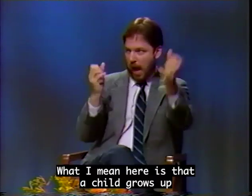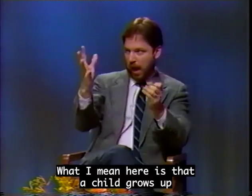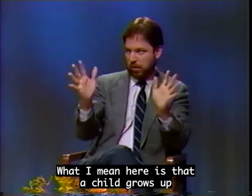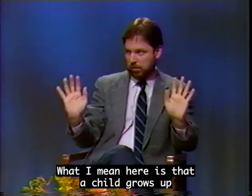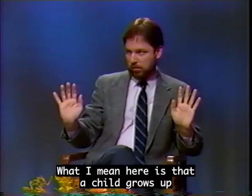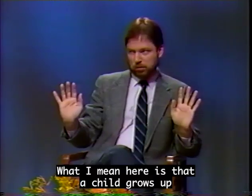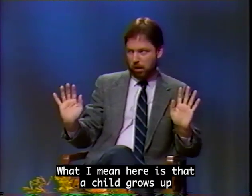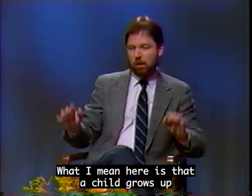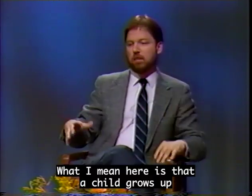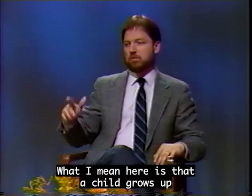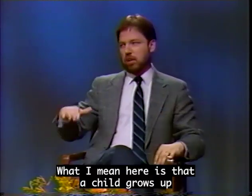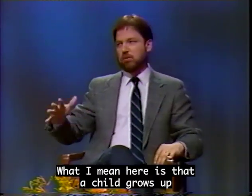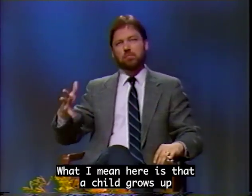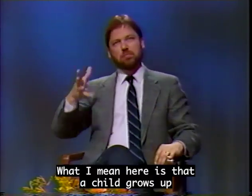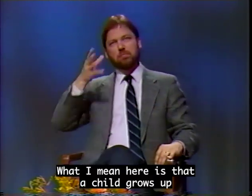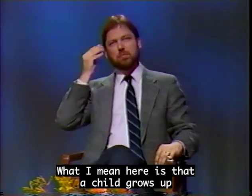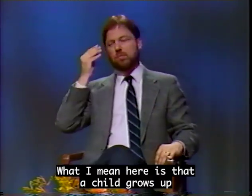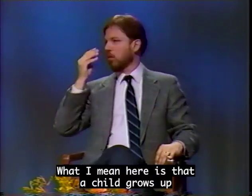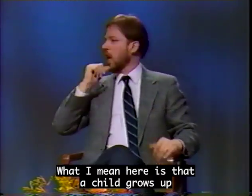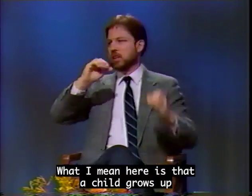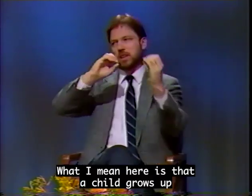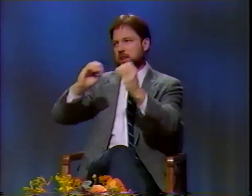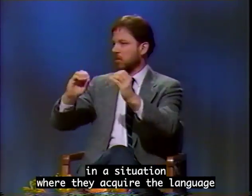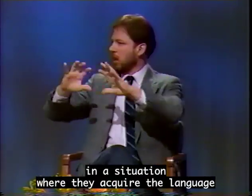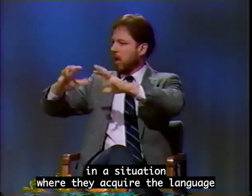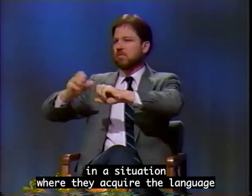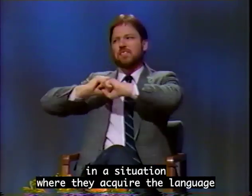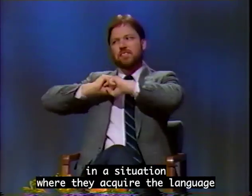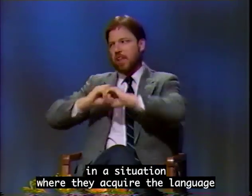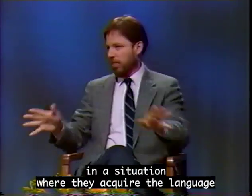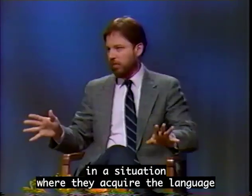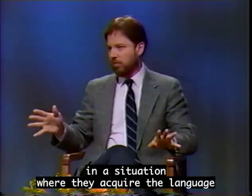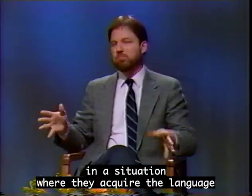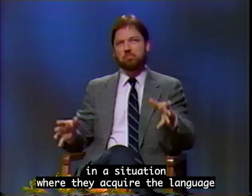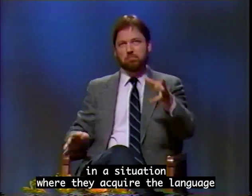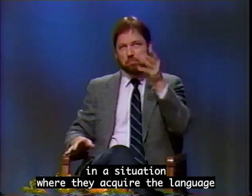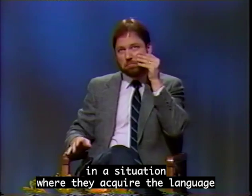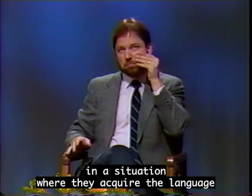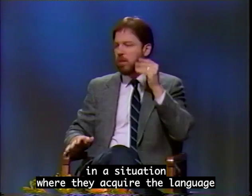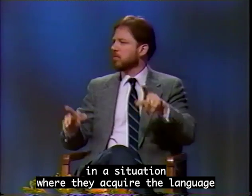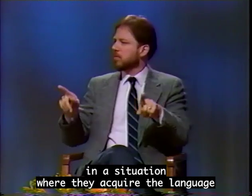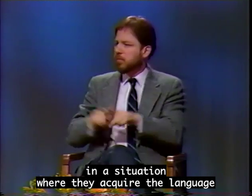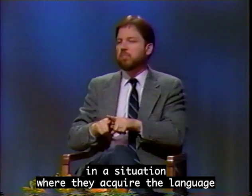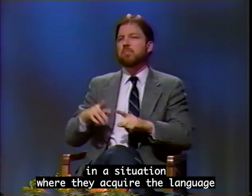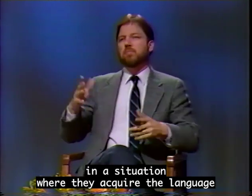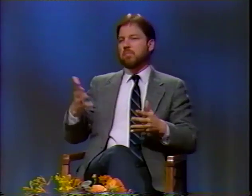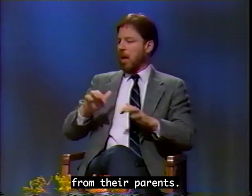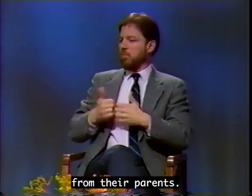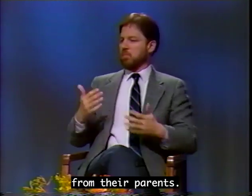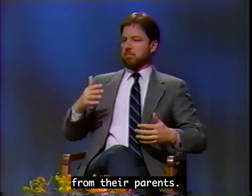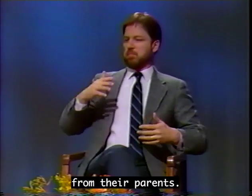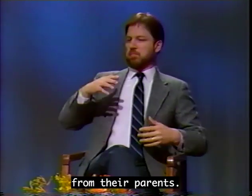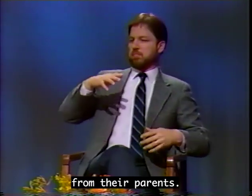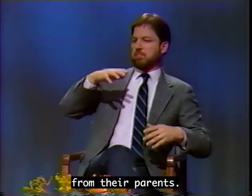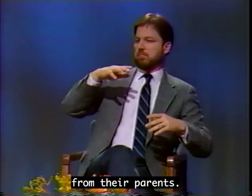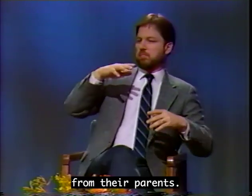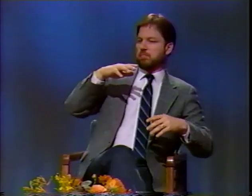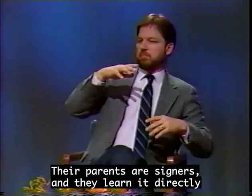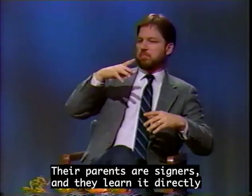What I mean here is that a child grows up in a situation where they acquire the language from their parents. Their parents